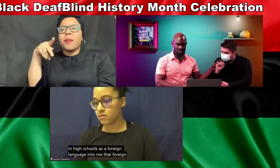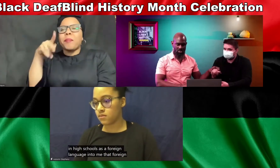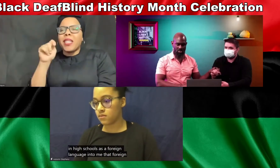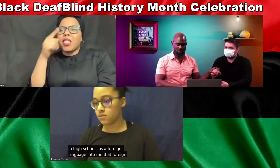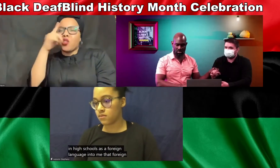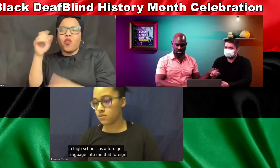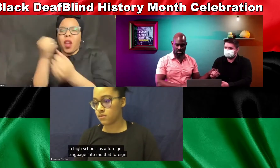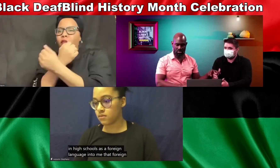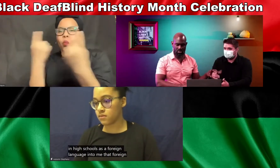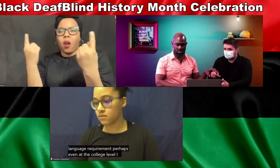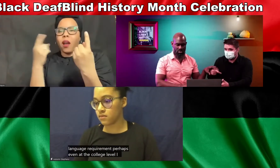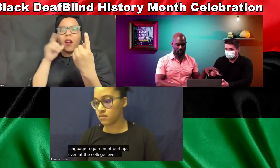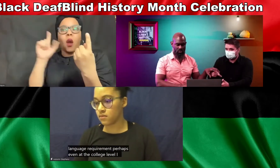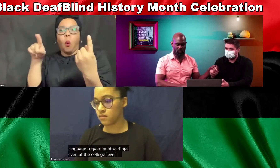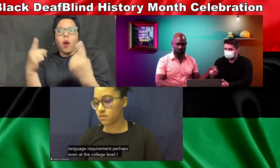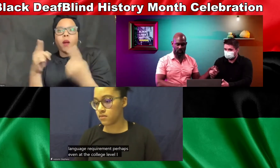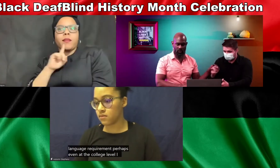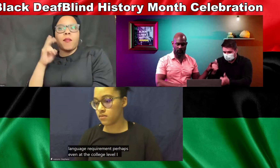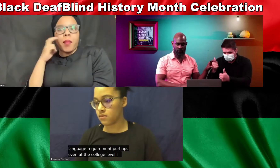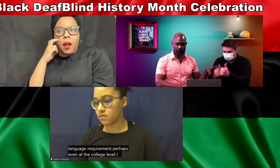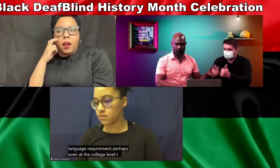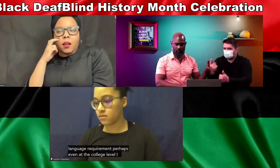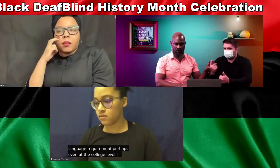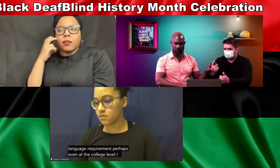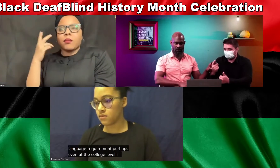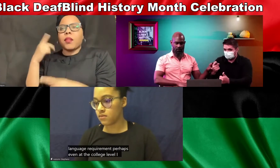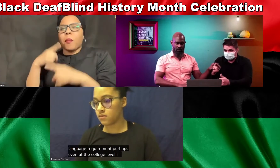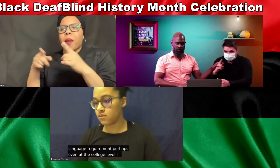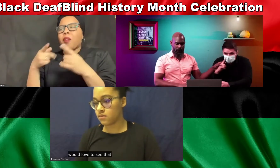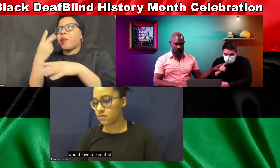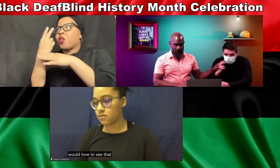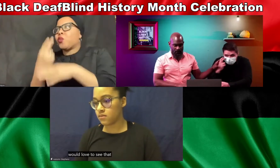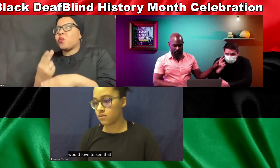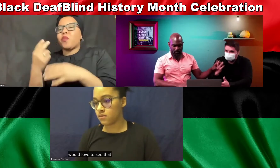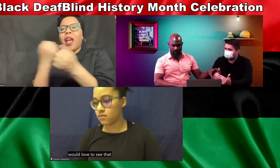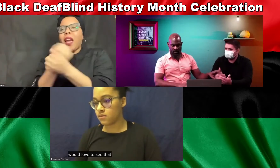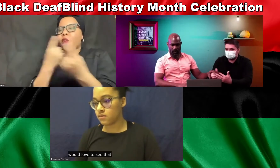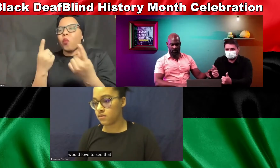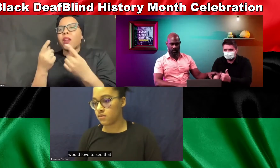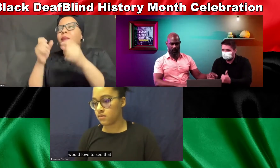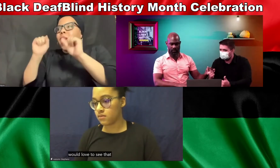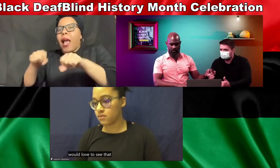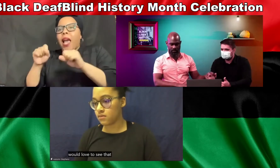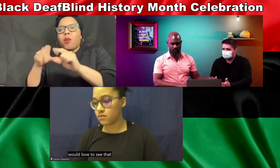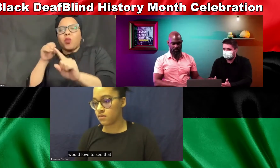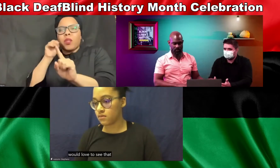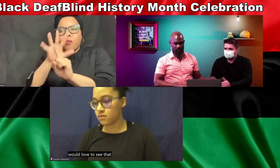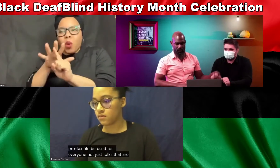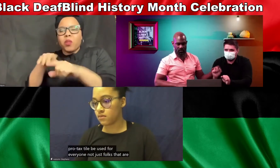would love to see that pro-tactile be used for everyone, not just folks that are deaf and blind.